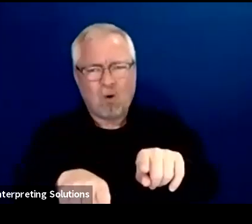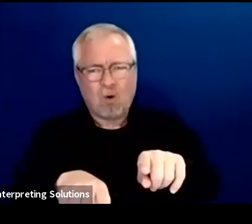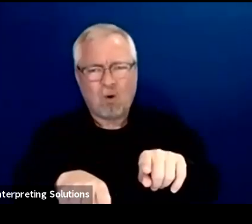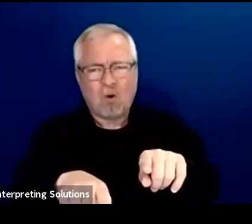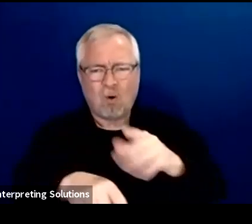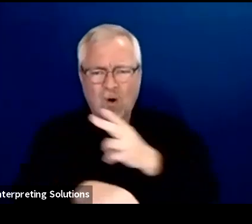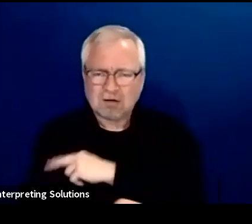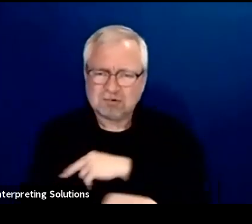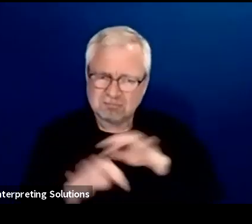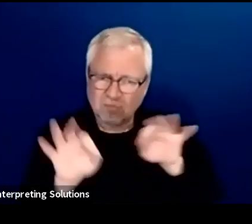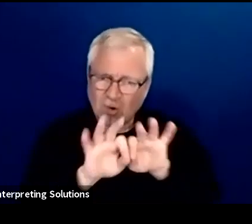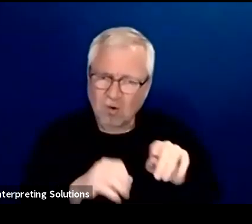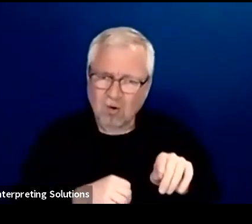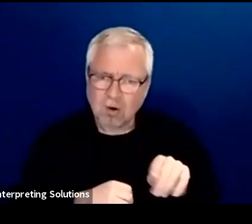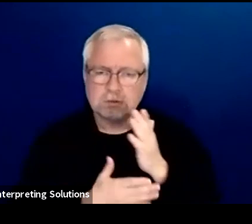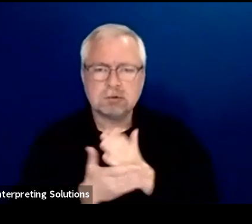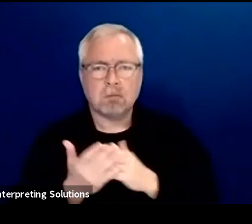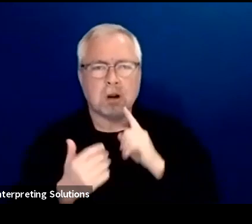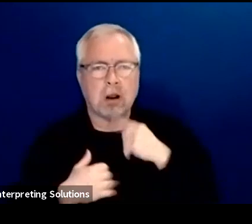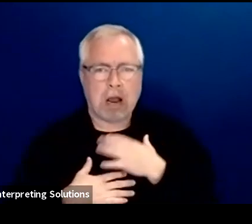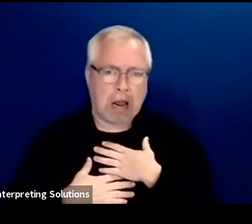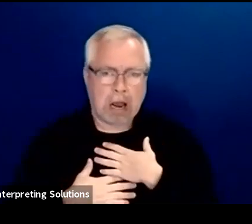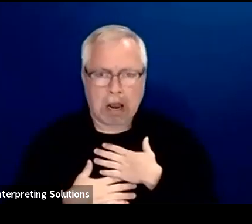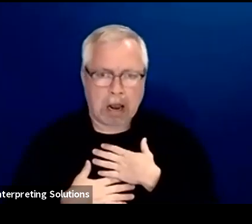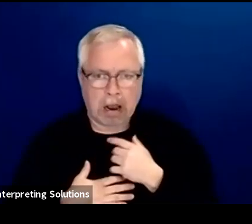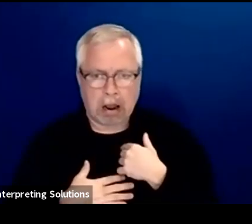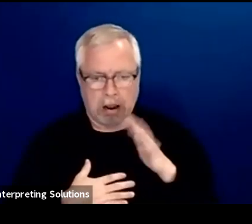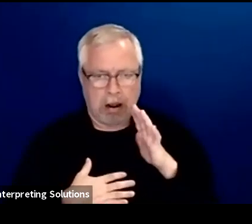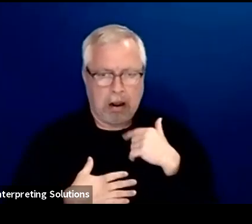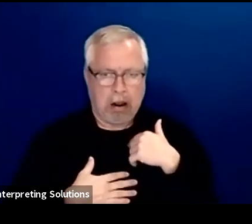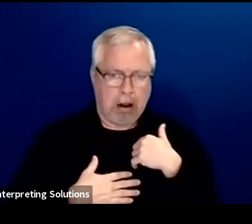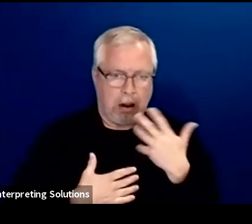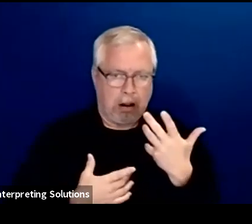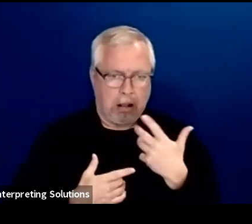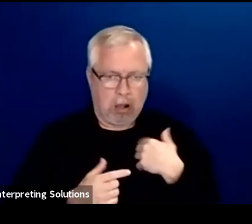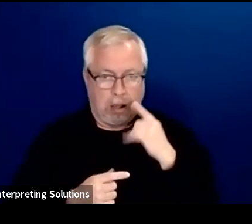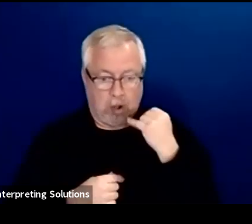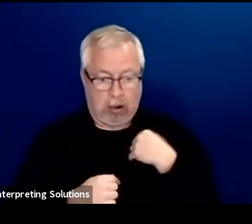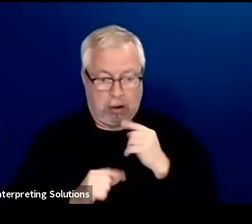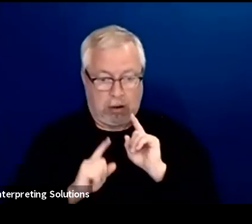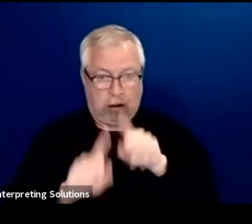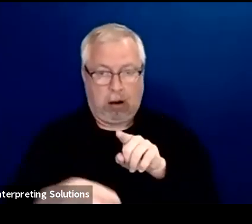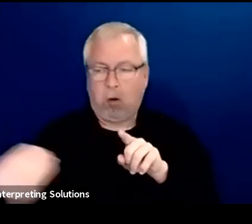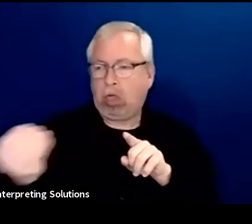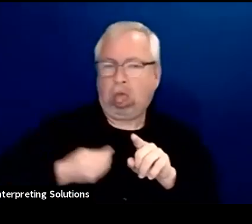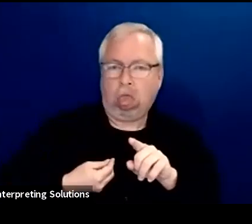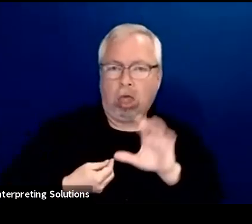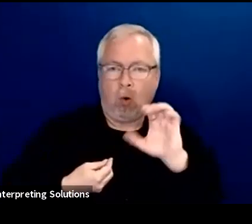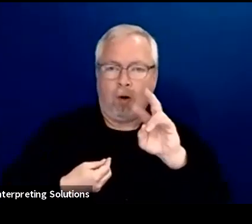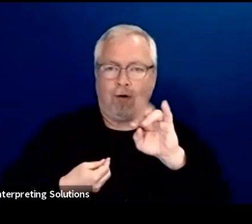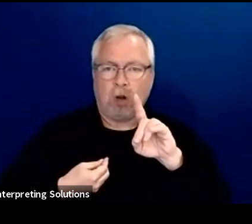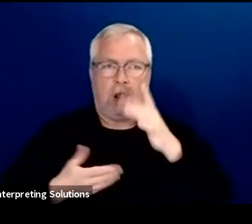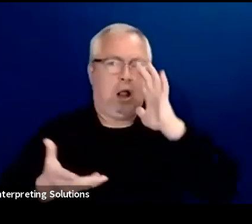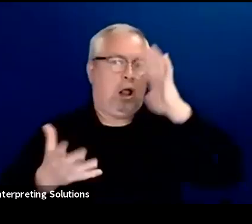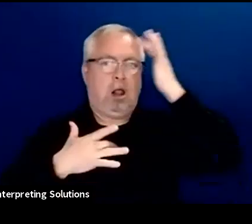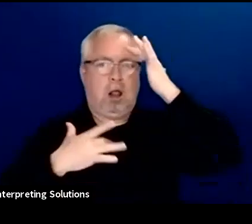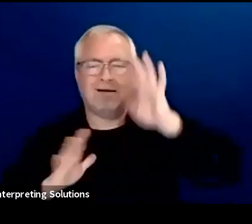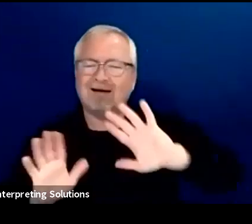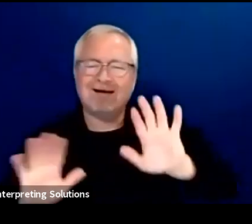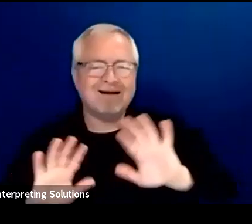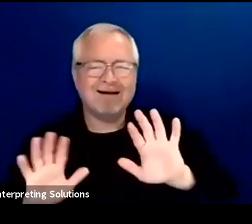leery and worried about exposure if they go into the healthcare system, exposure to COVID-19. We really want to make sure